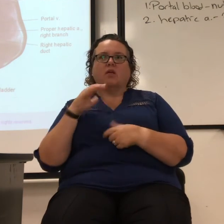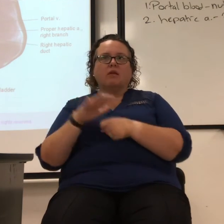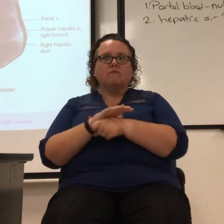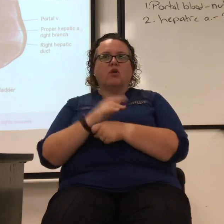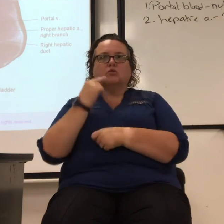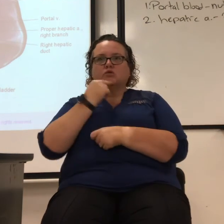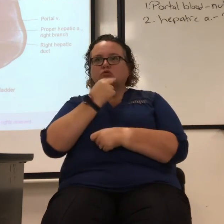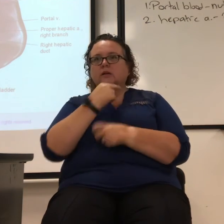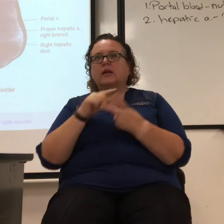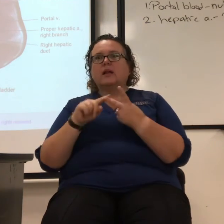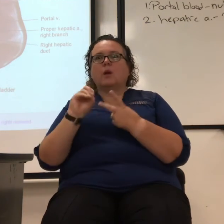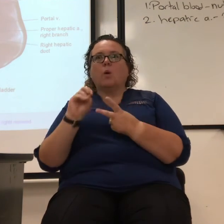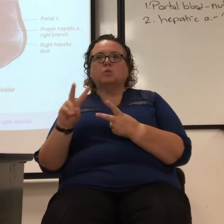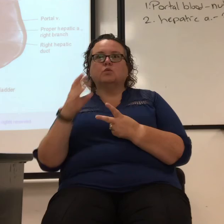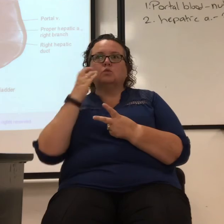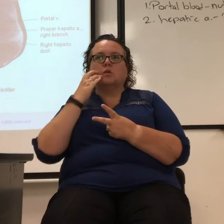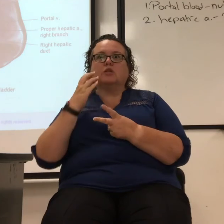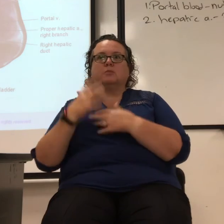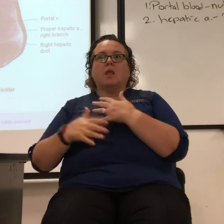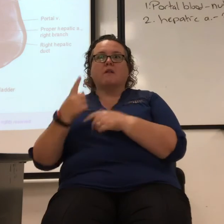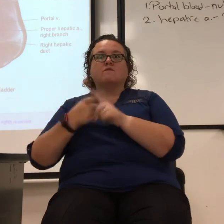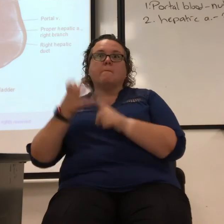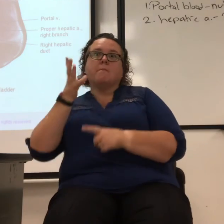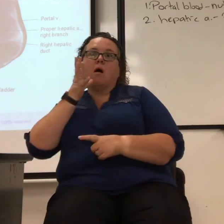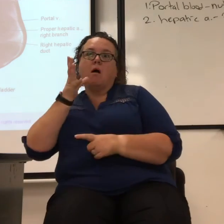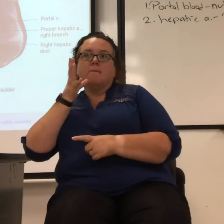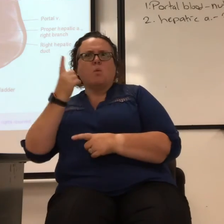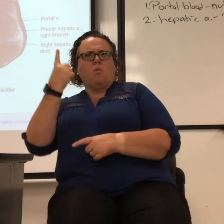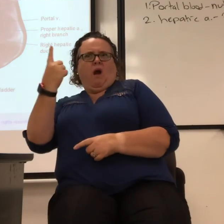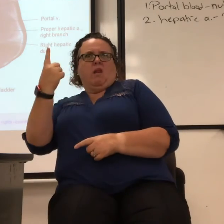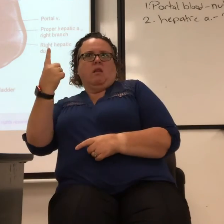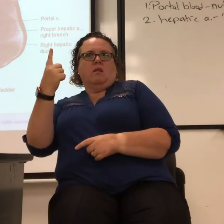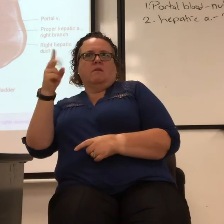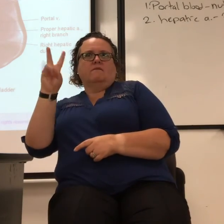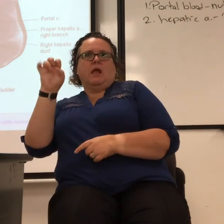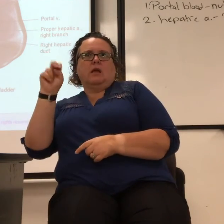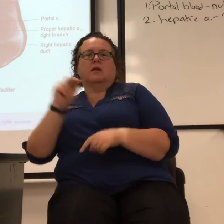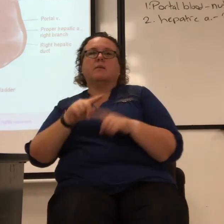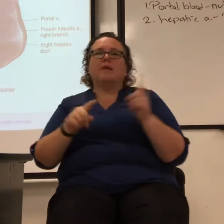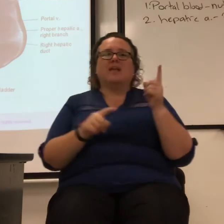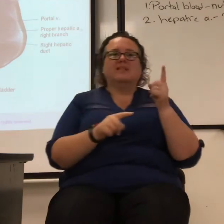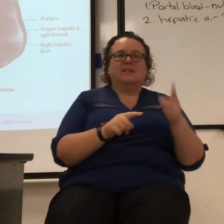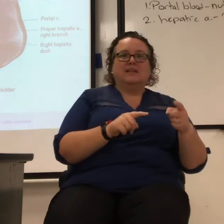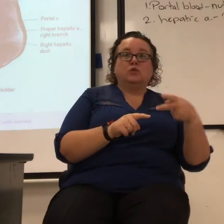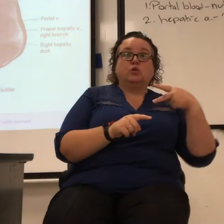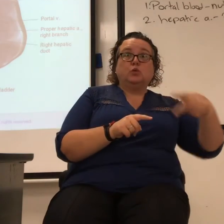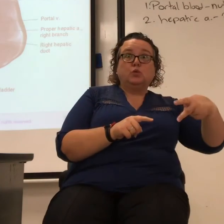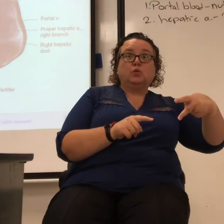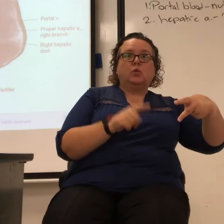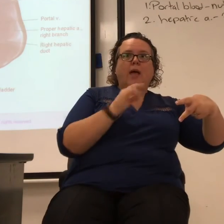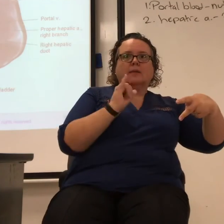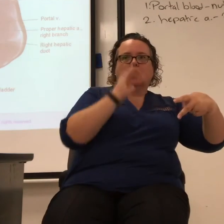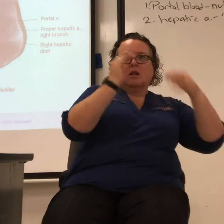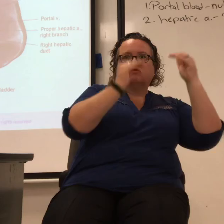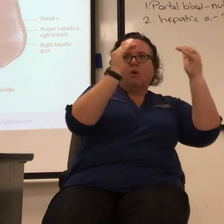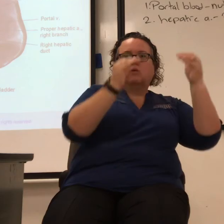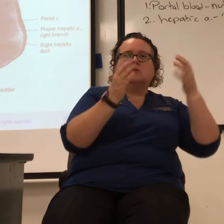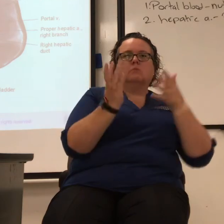and the O2 rich blood from mom, one umbilical vein. In an adult, these two vessels bring blood